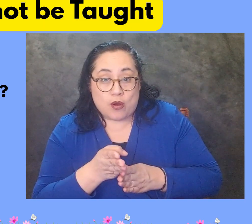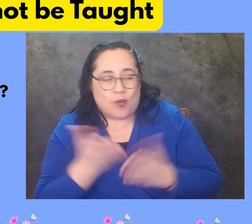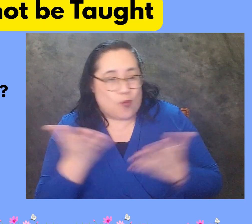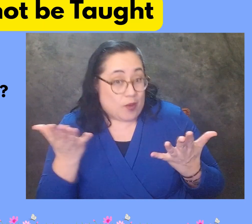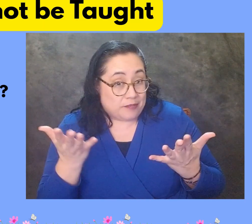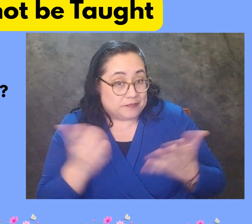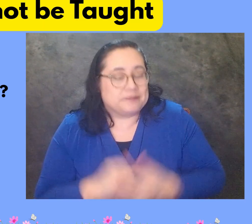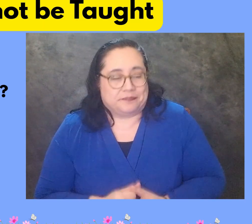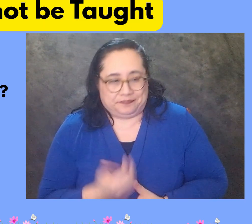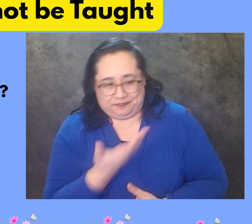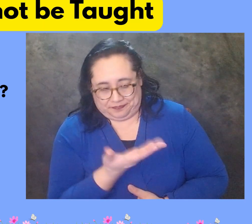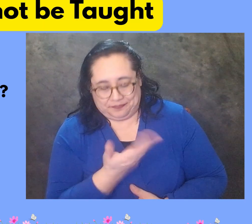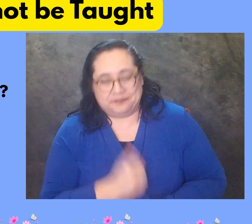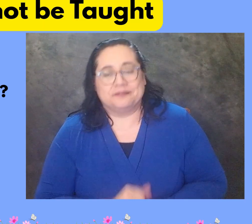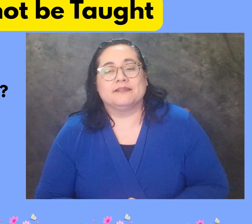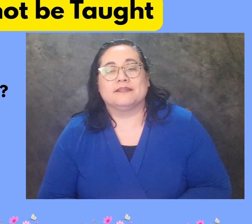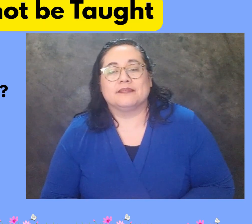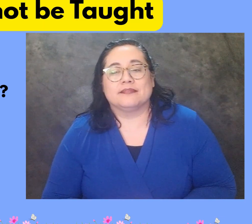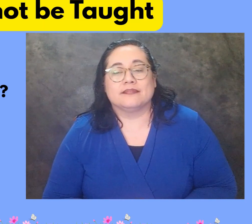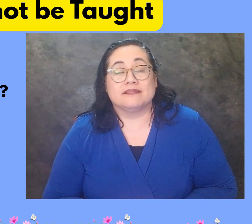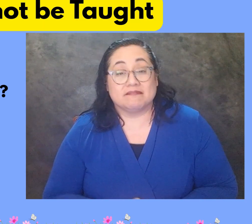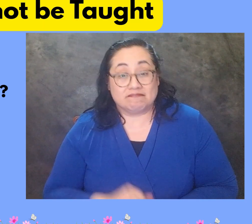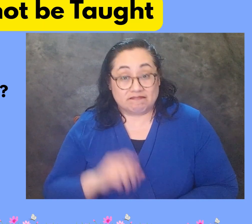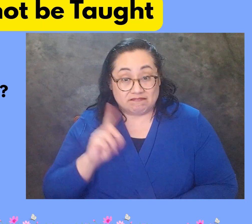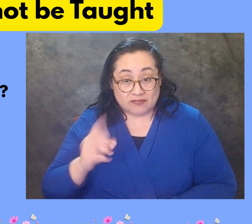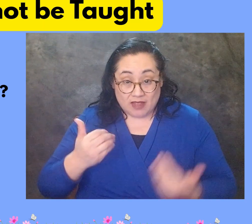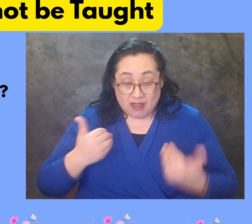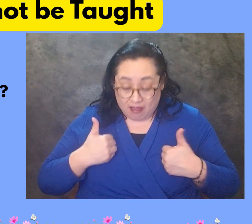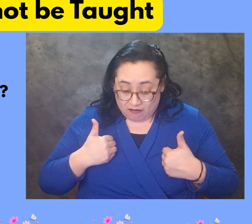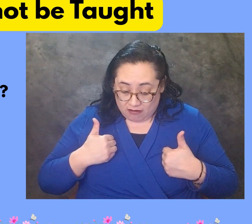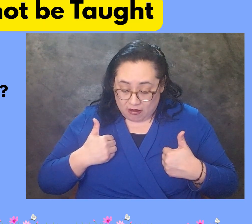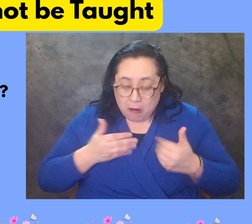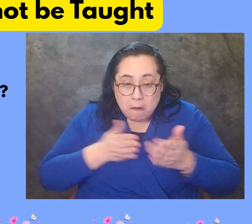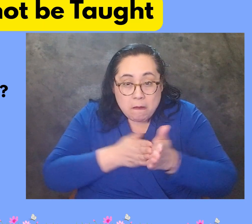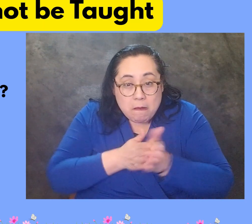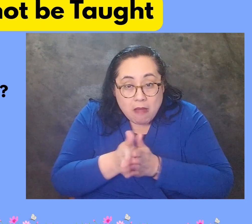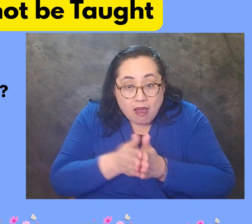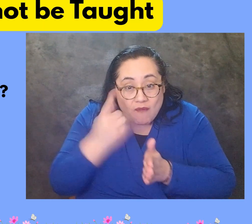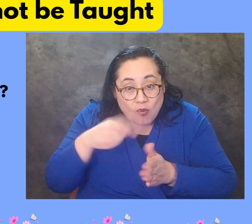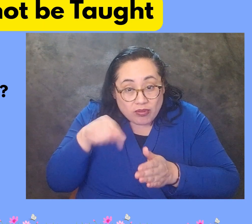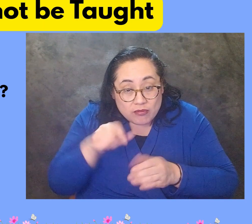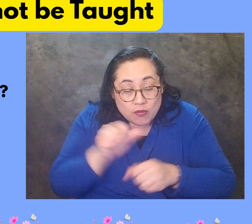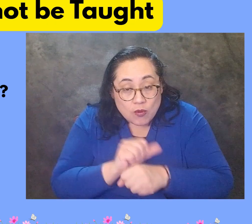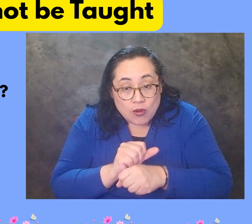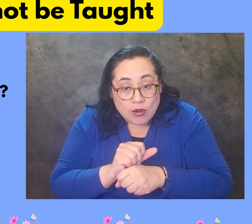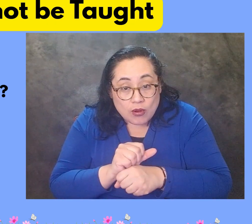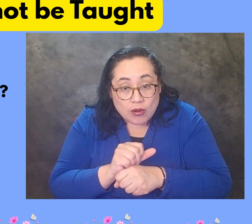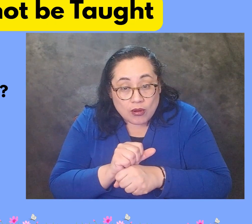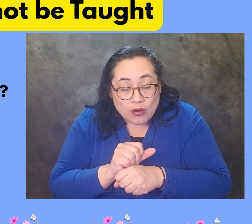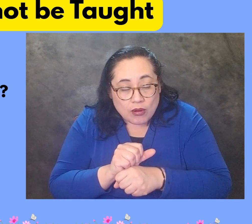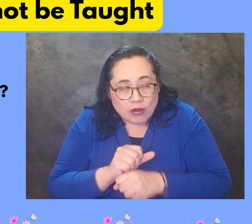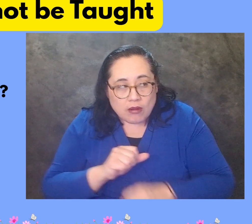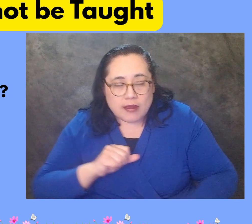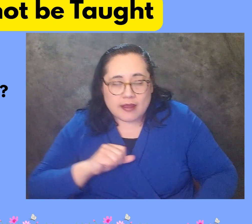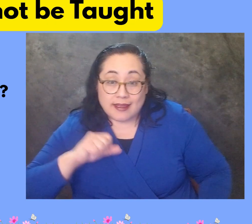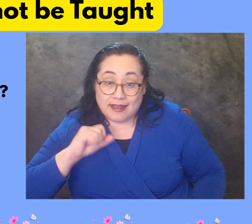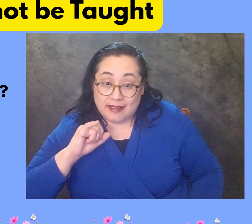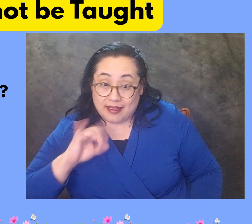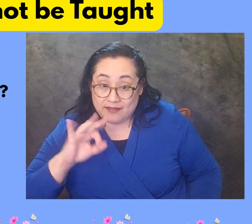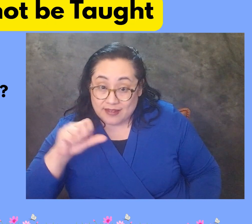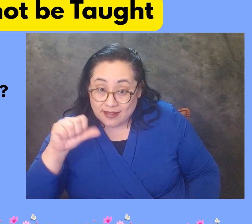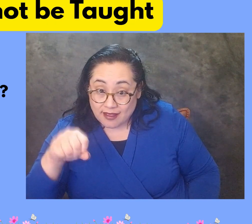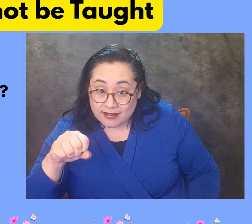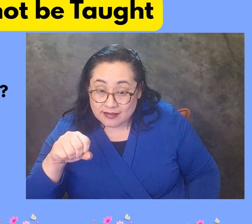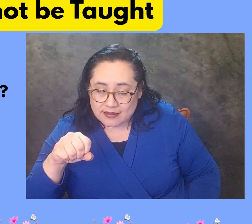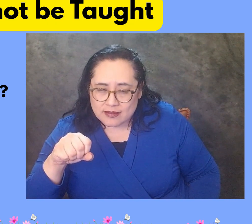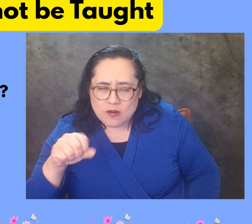on screen, do you have passion for this work, for the work that you do? And if the answer is yes, where does it